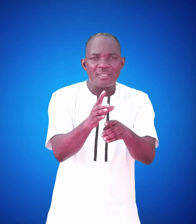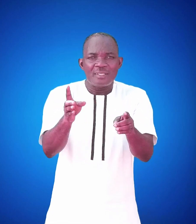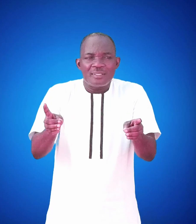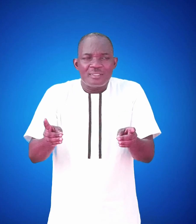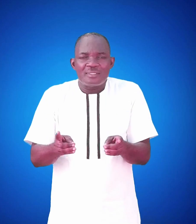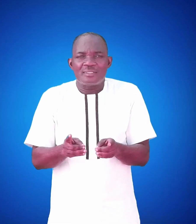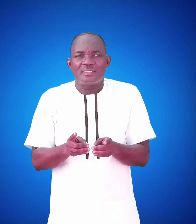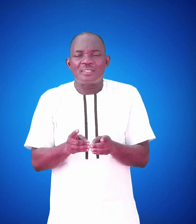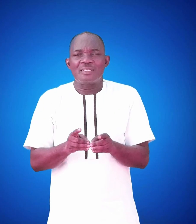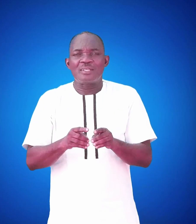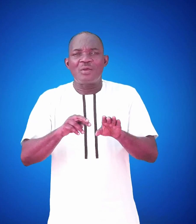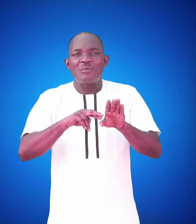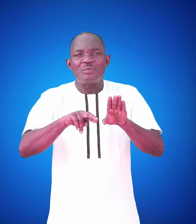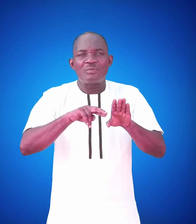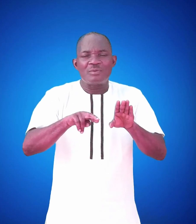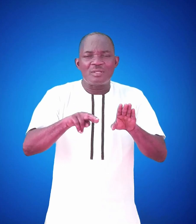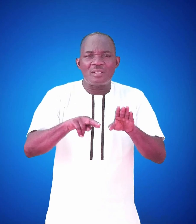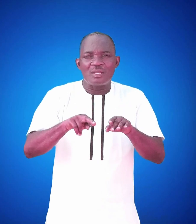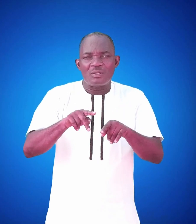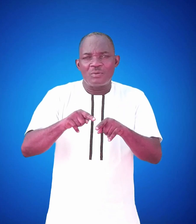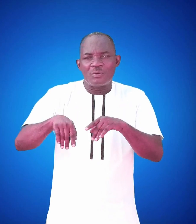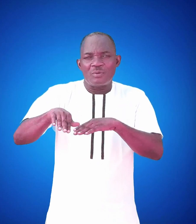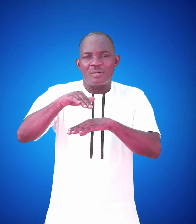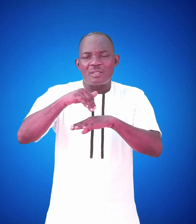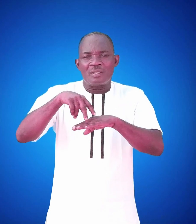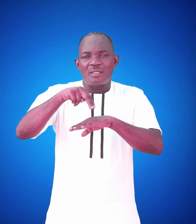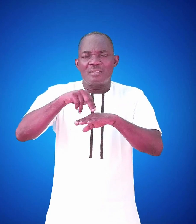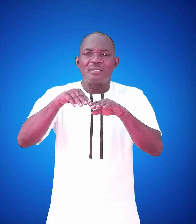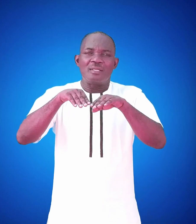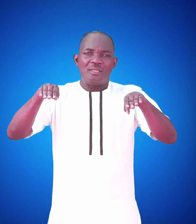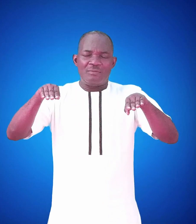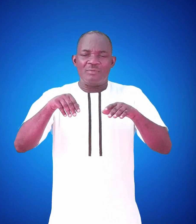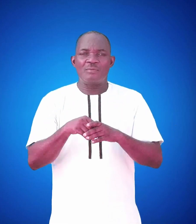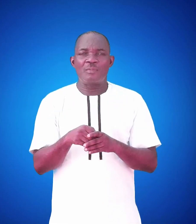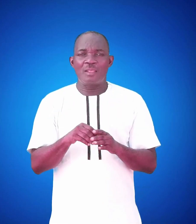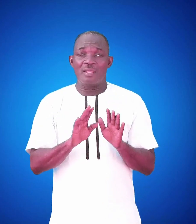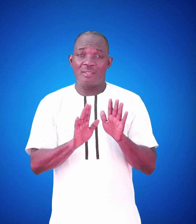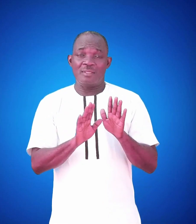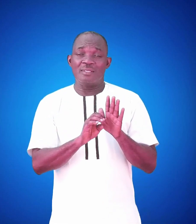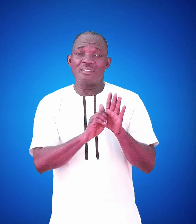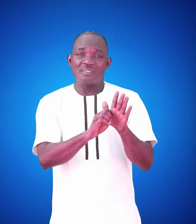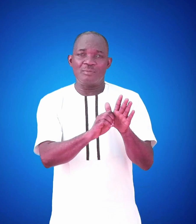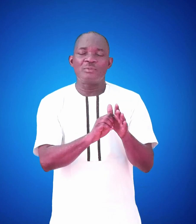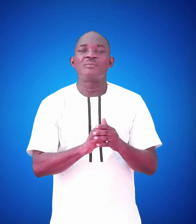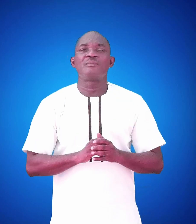district, regional to national levels. For example,